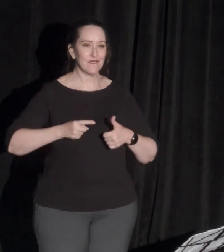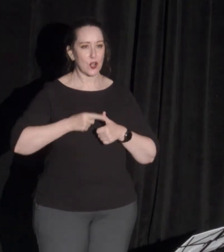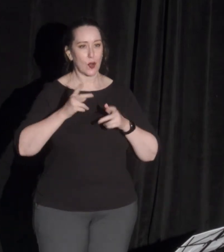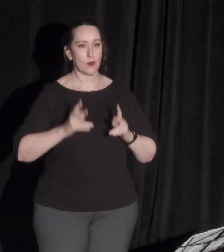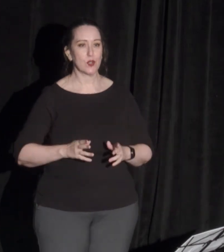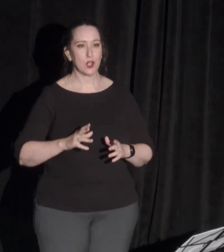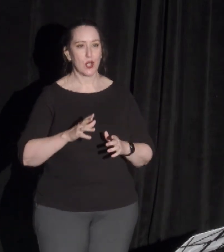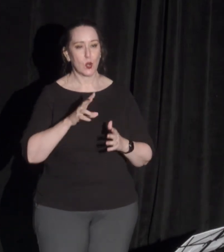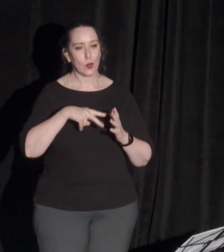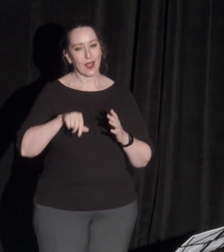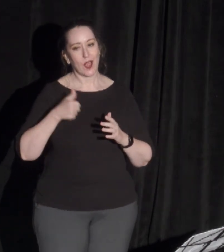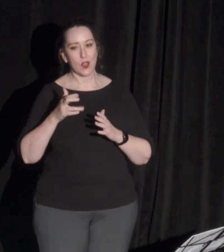else's speech off their phone.